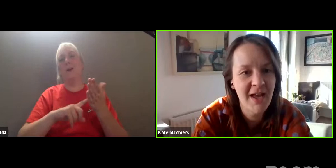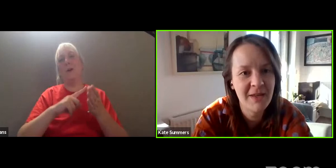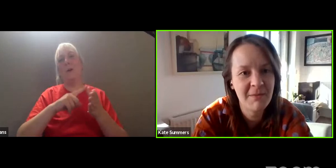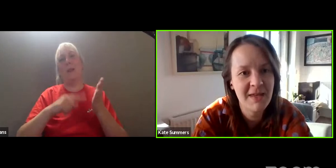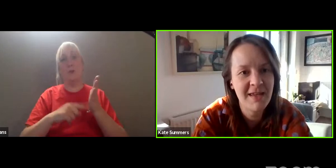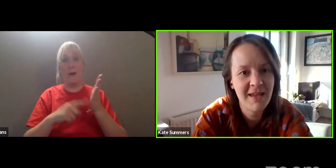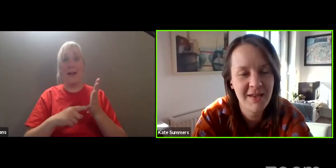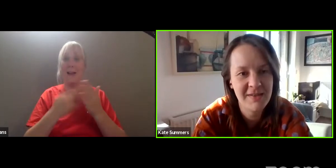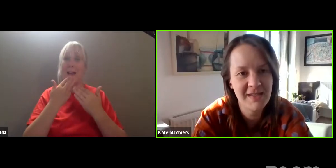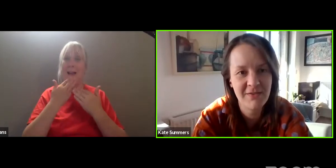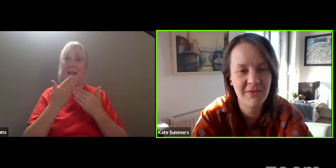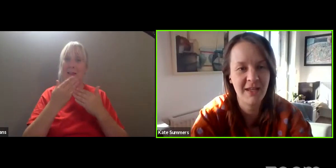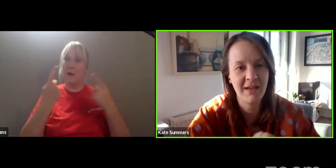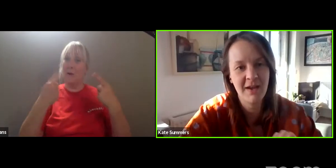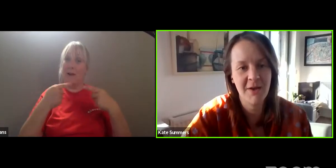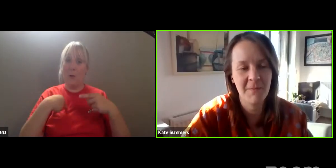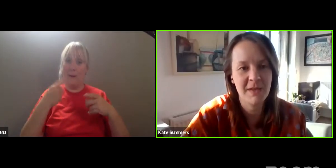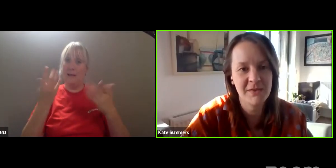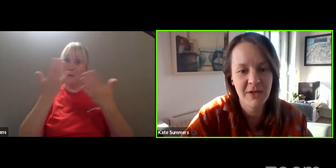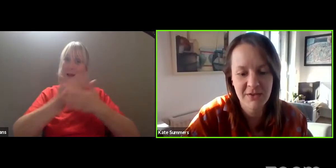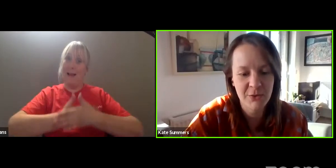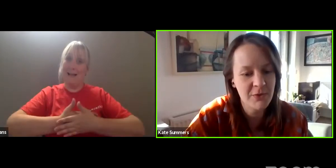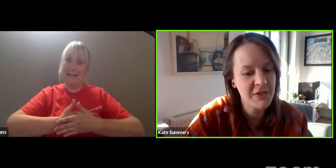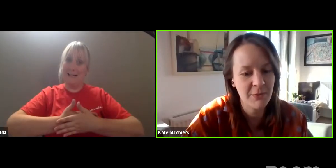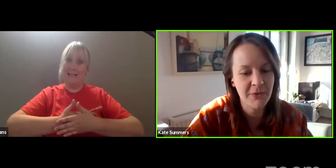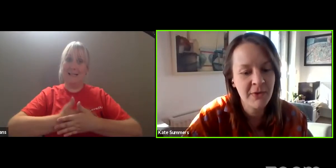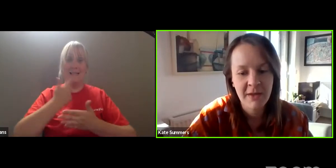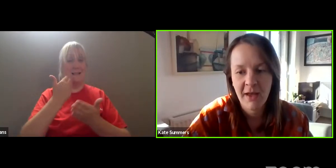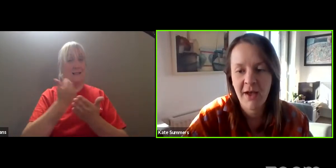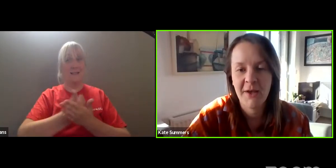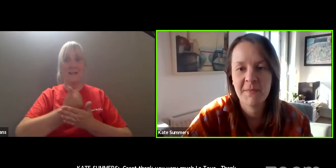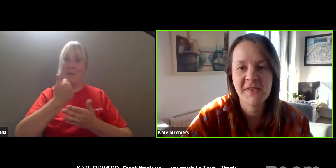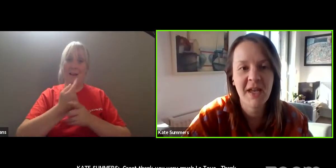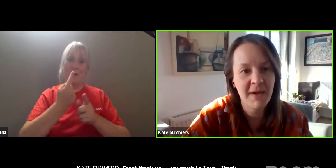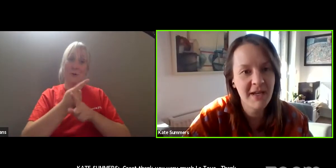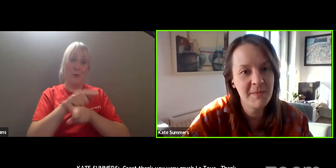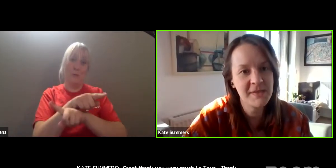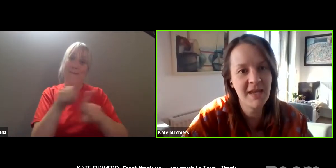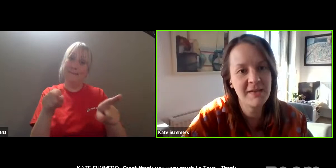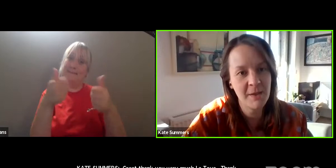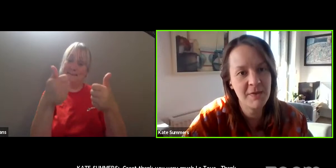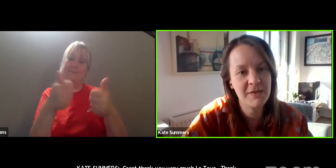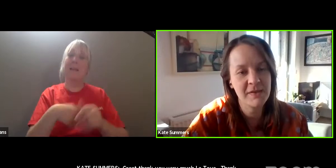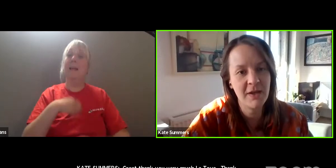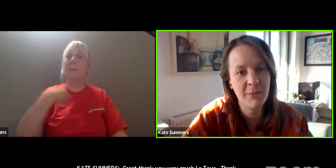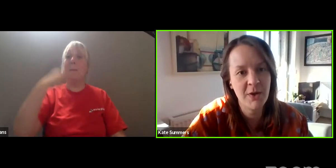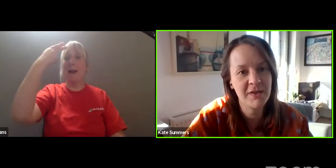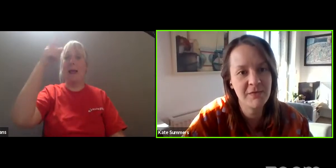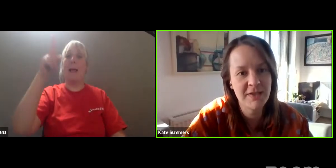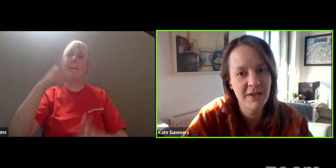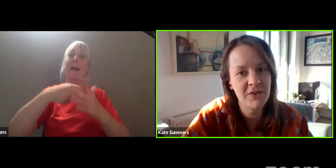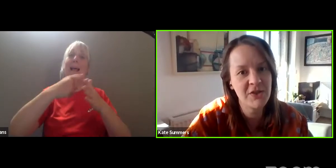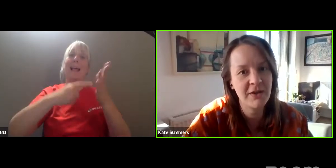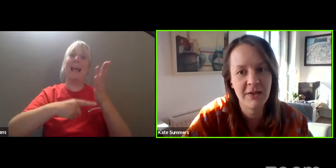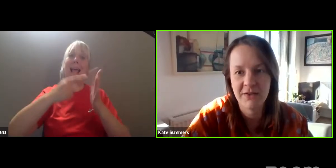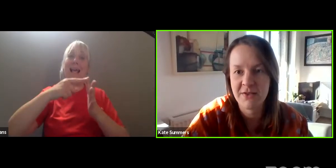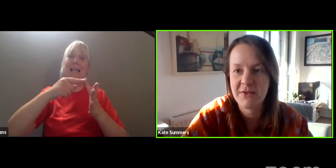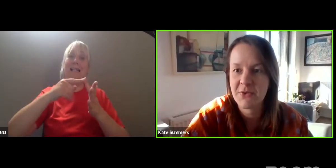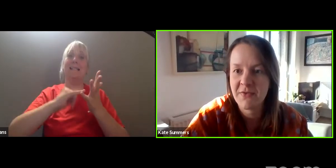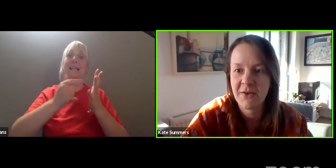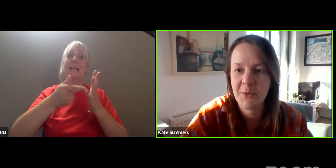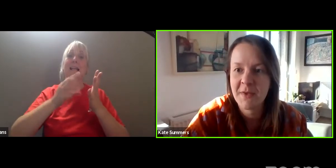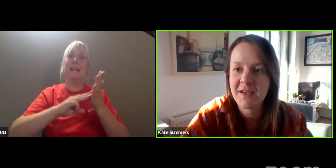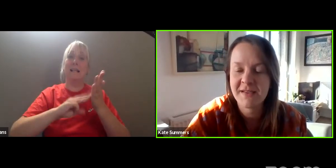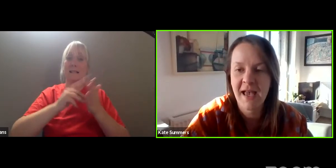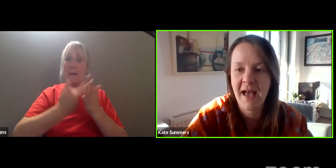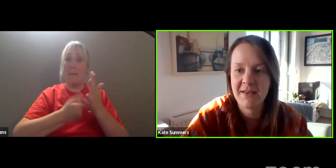very much for having me here this evening. It's great to talk to you all. So yeah, my name's Kate Summers. I work as a researcher at the London